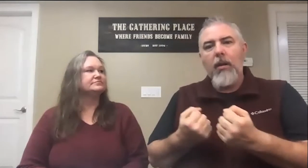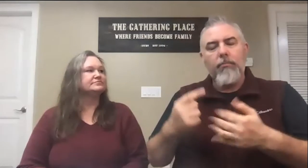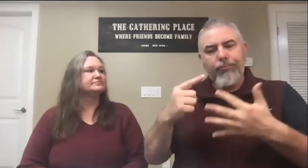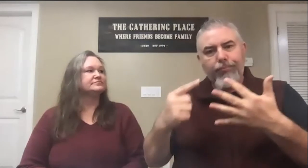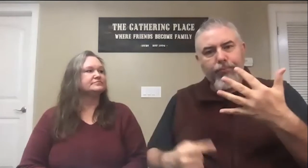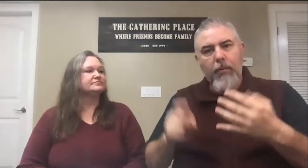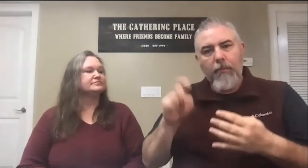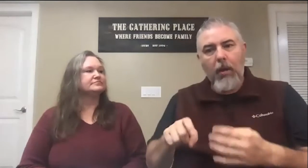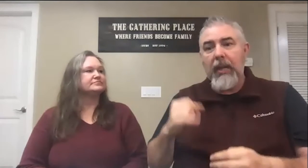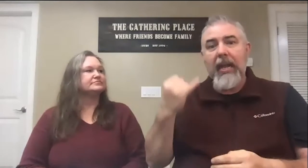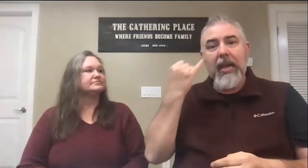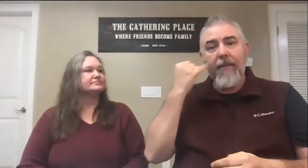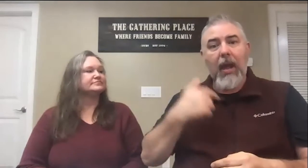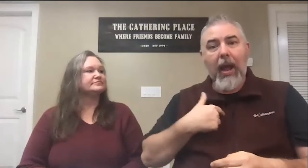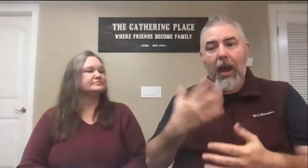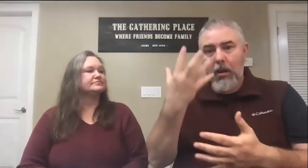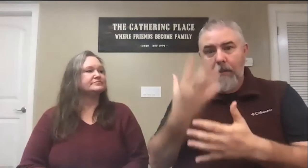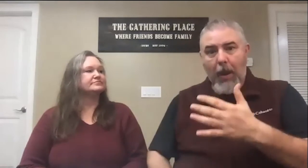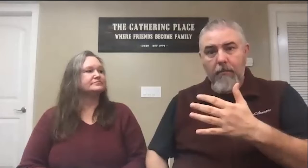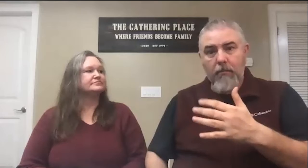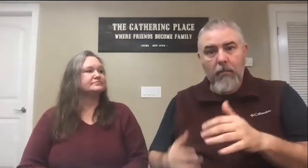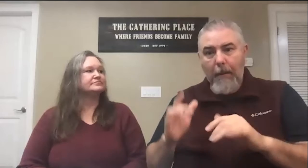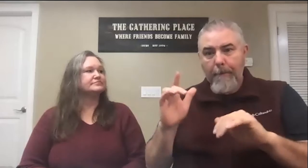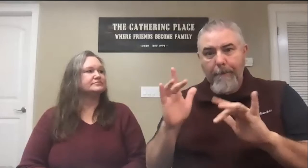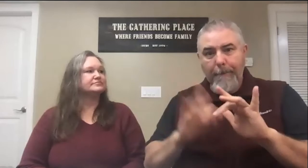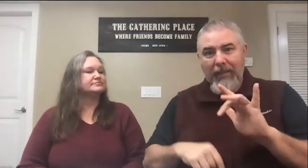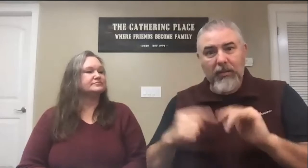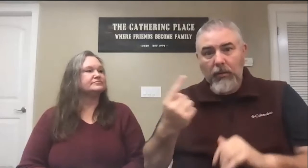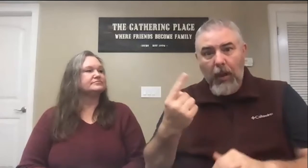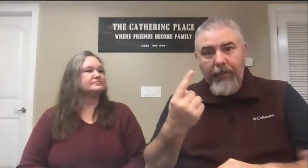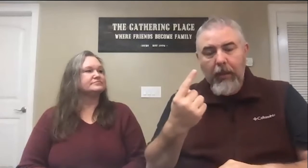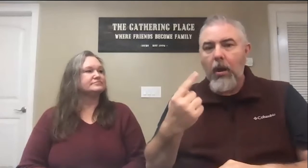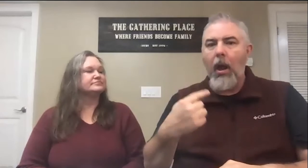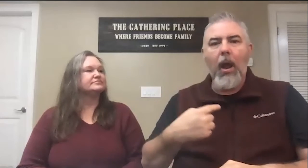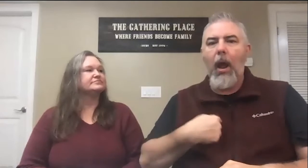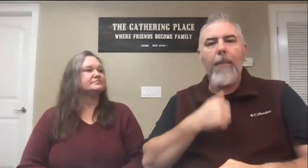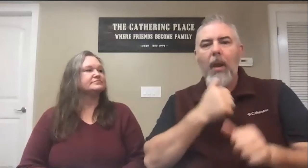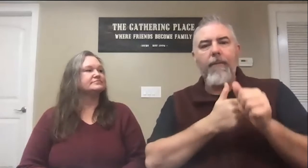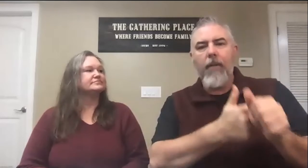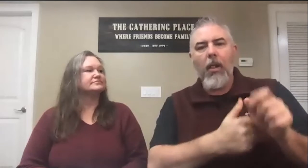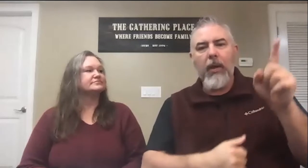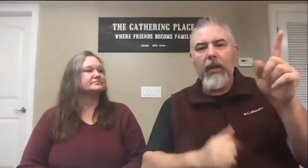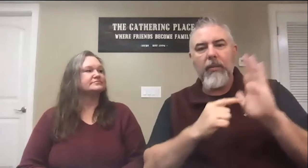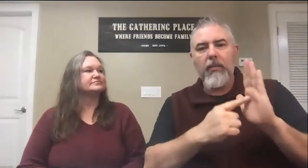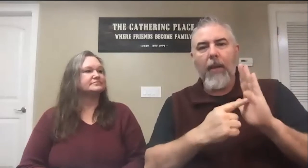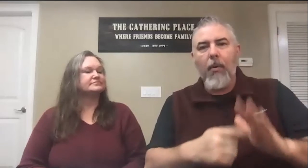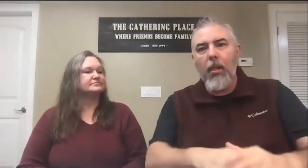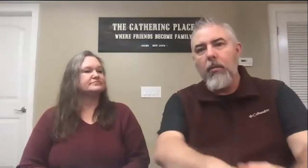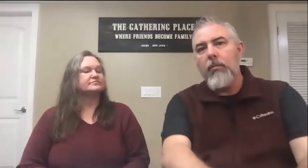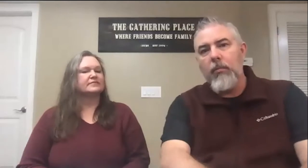support, all of these things must. If I miss any of those, I'm not following his